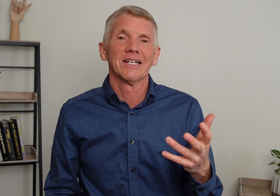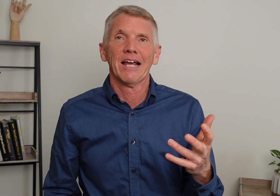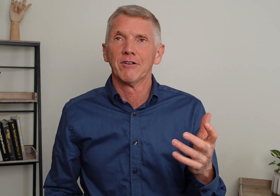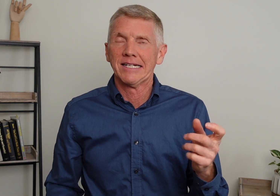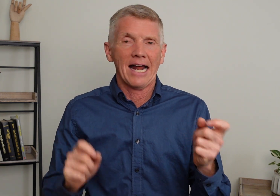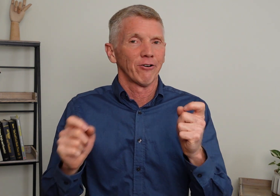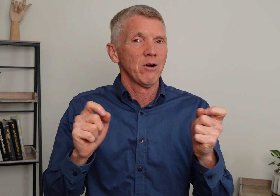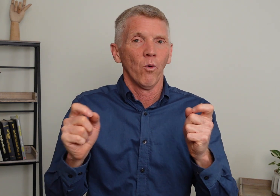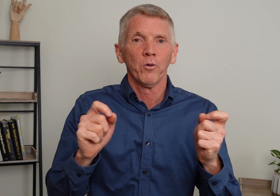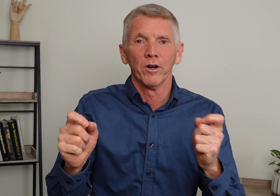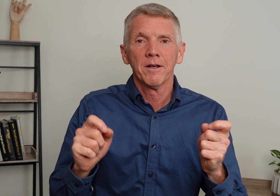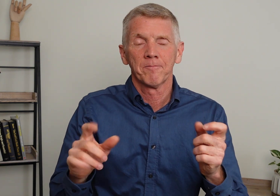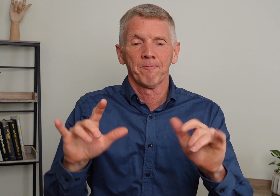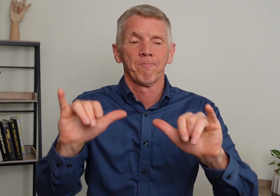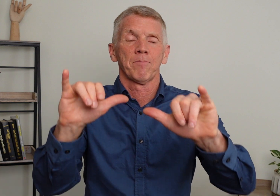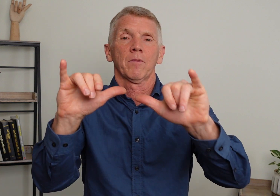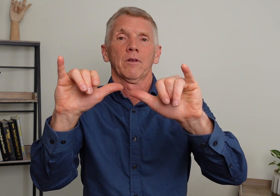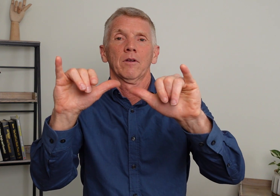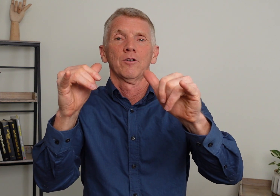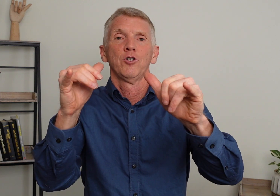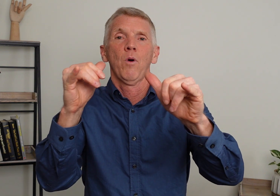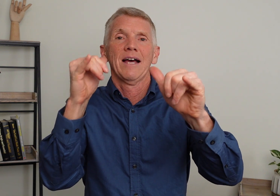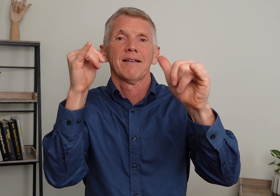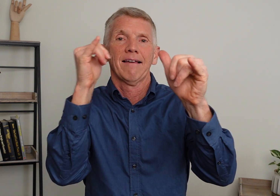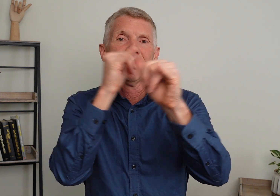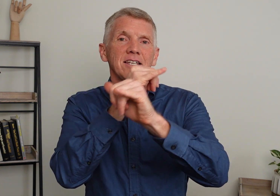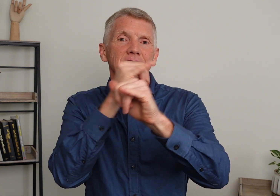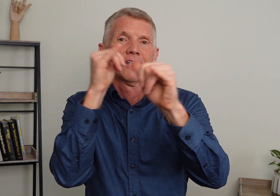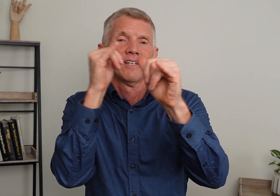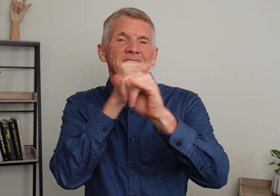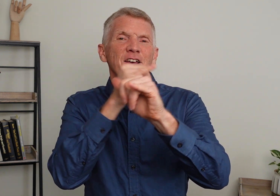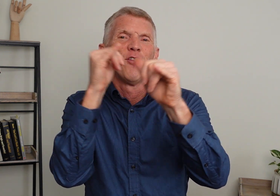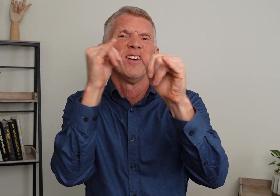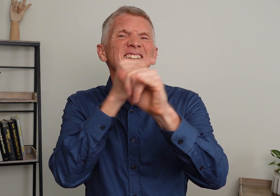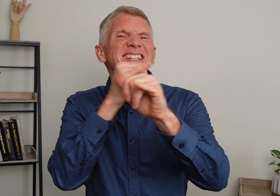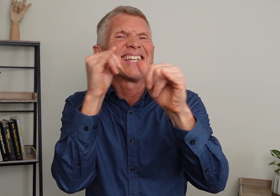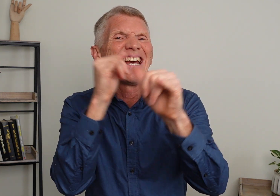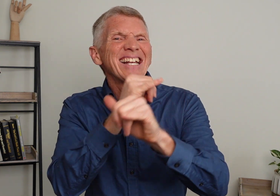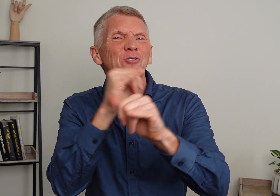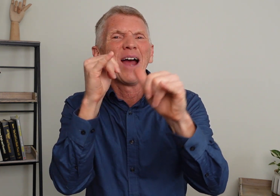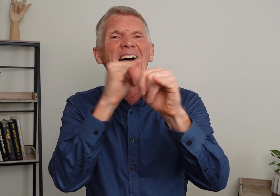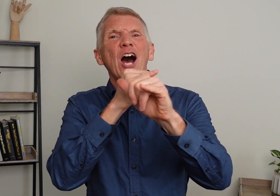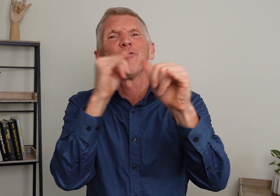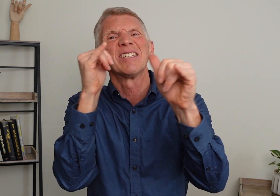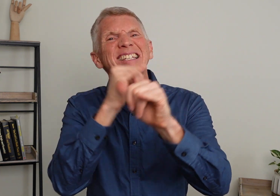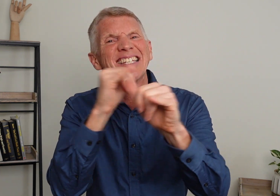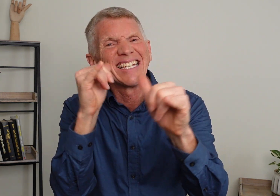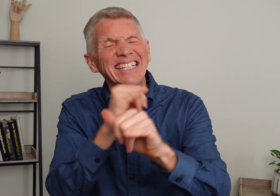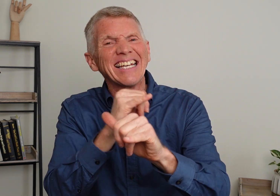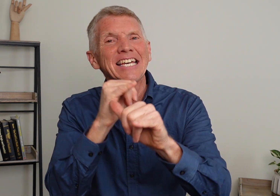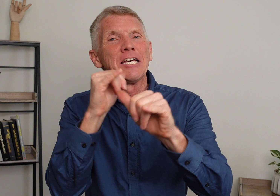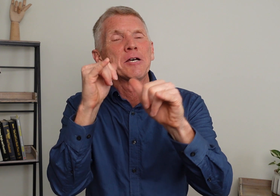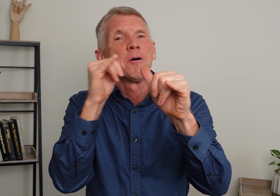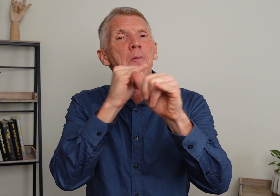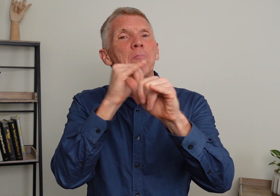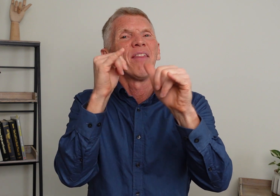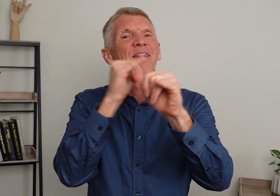again, there's not a great one word. Two Y's like this. This is kidding around, silly, but